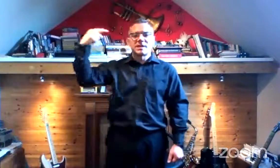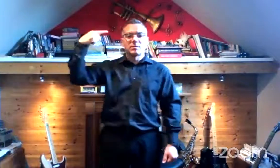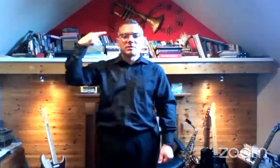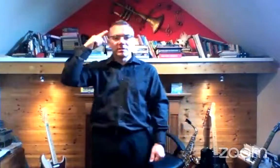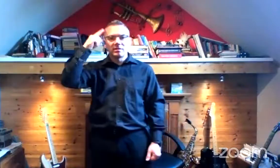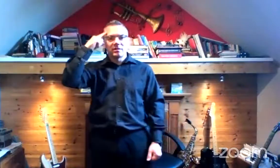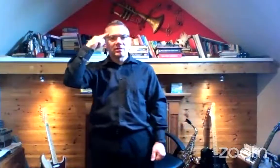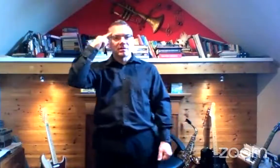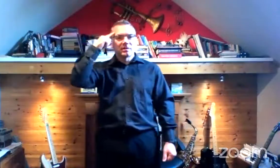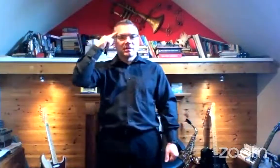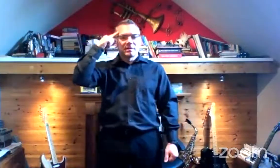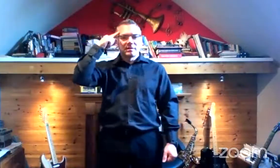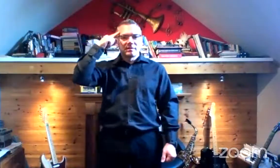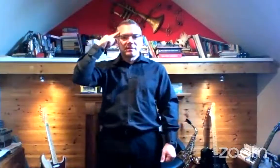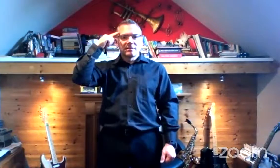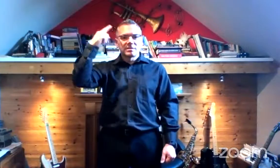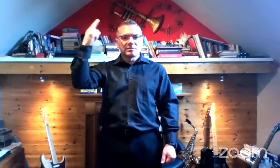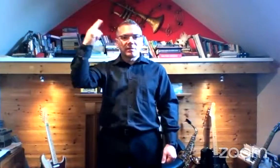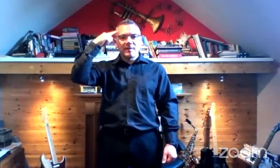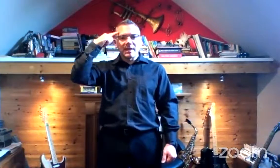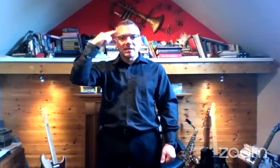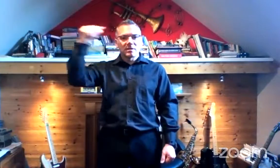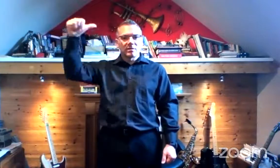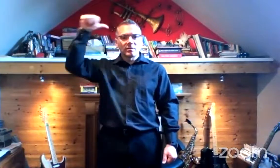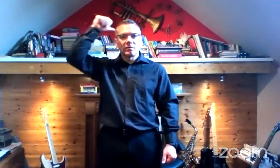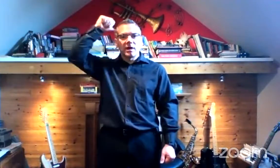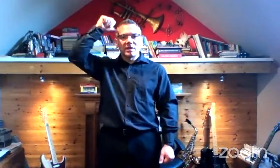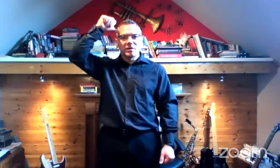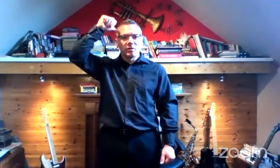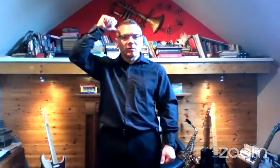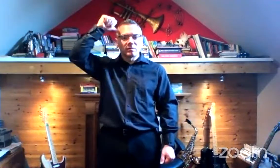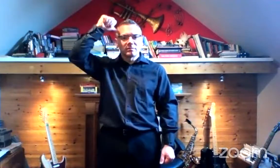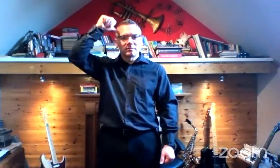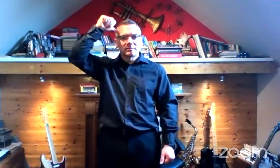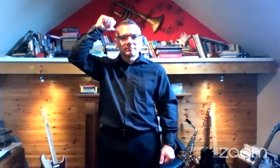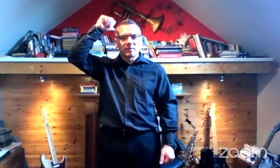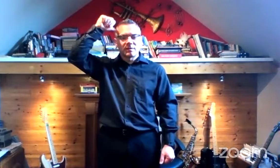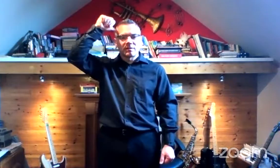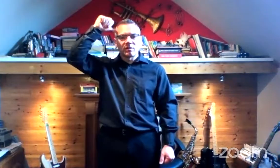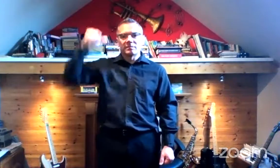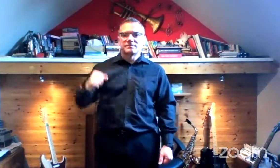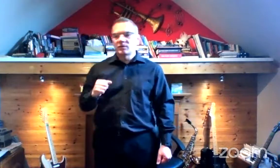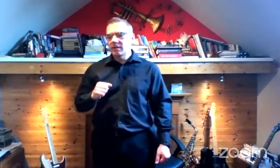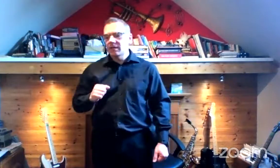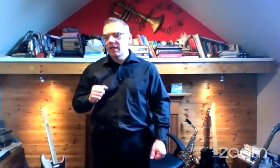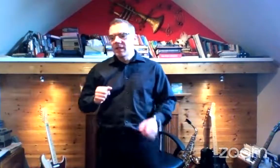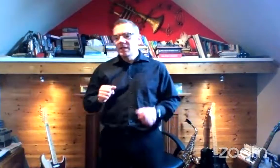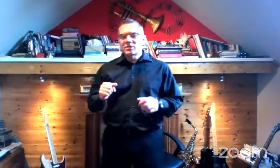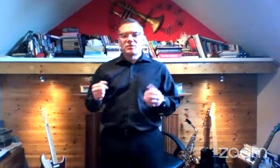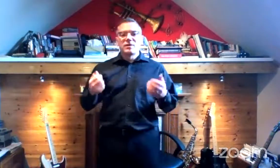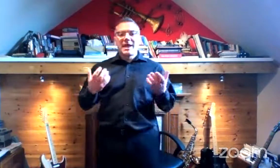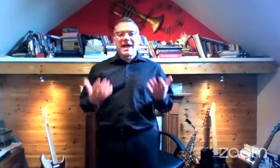time, not you're not going to do think. You're going to go, I know, with your thumb. Right? So